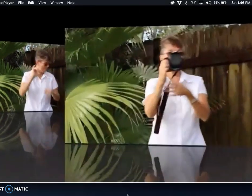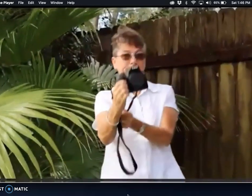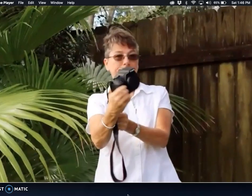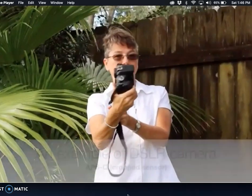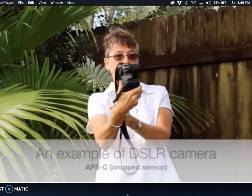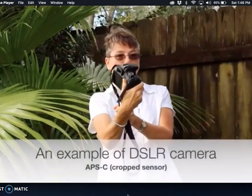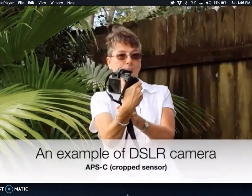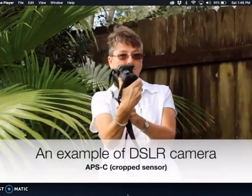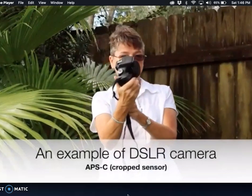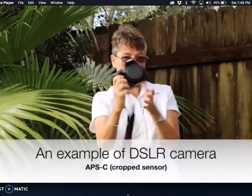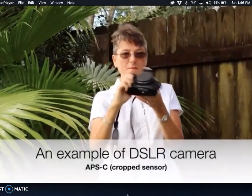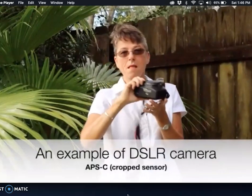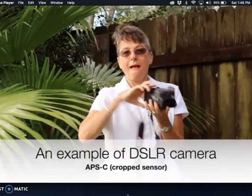better DSLR cameras.